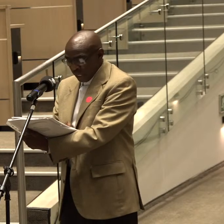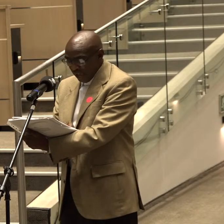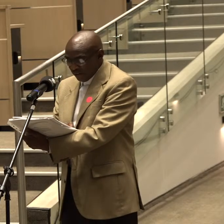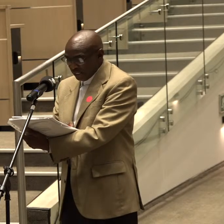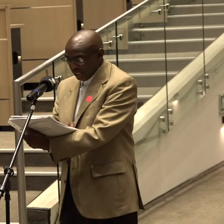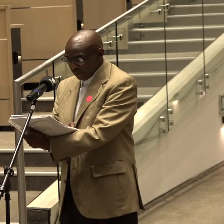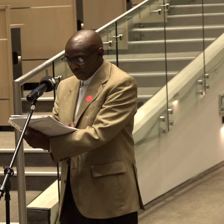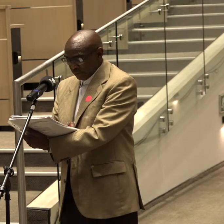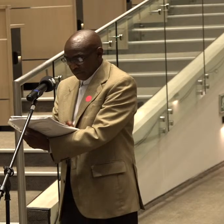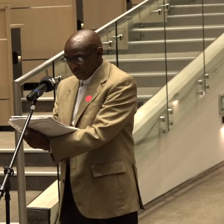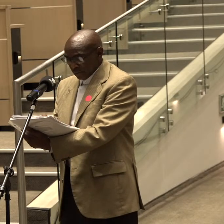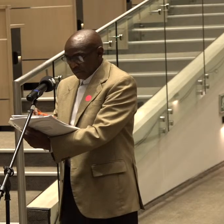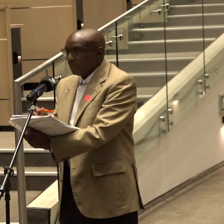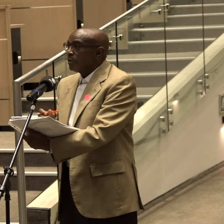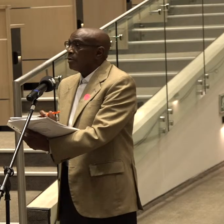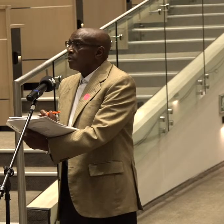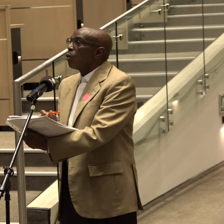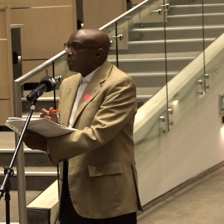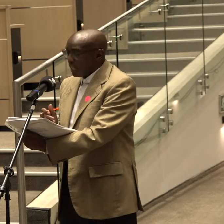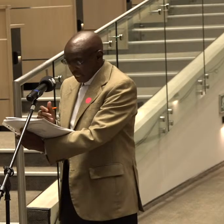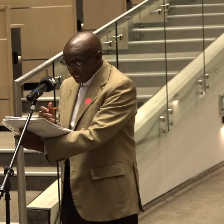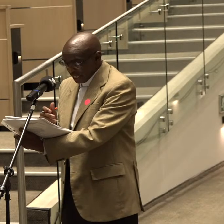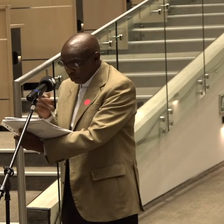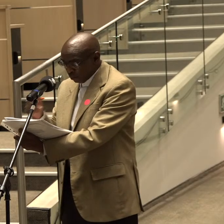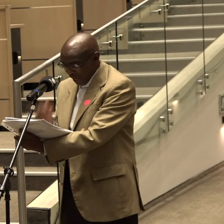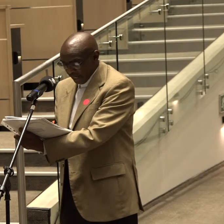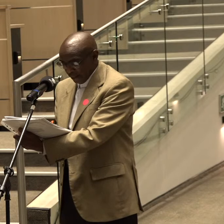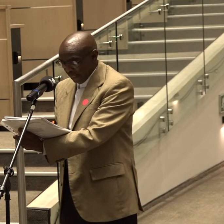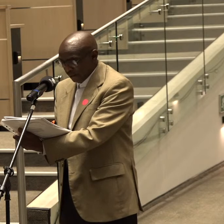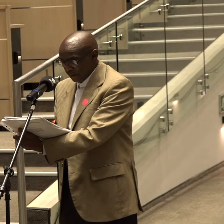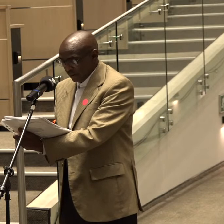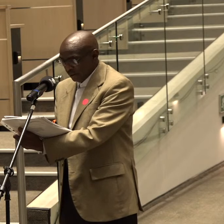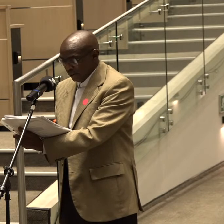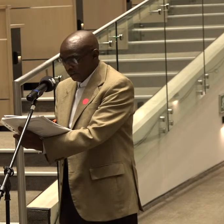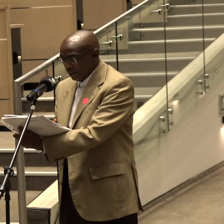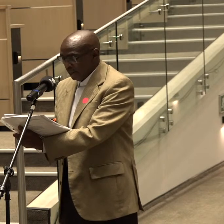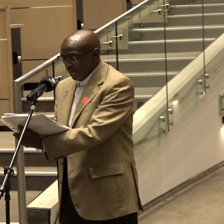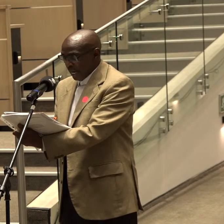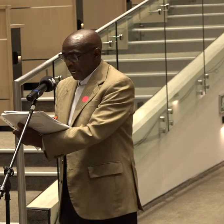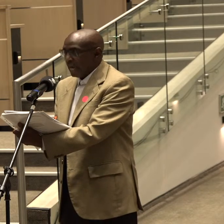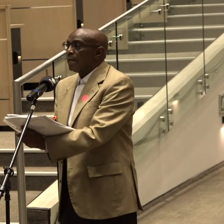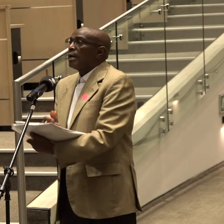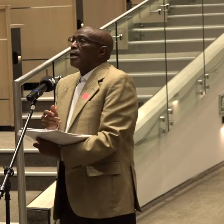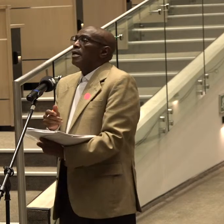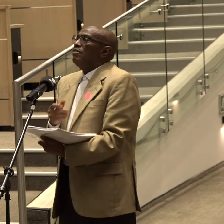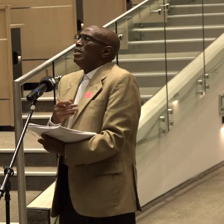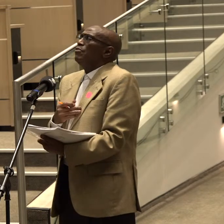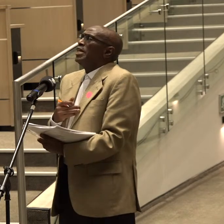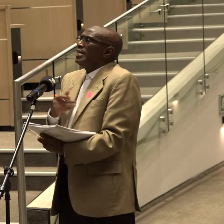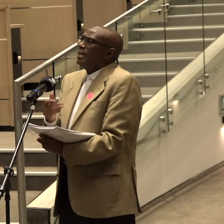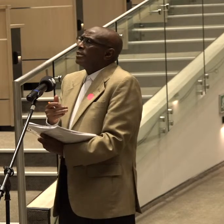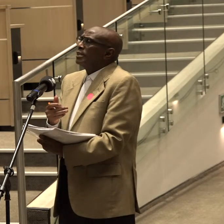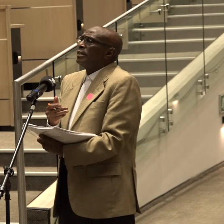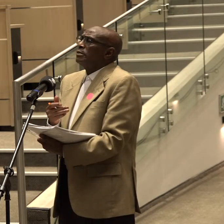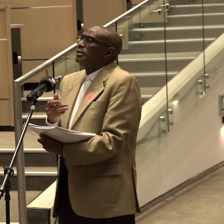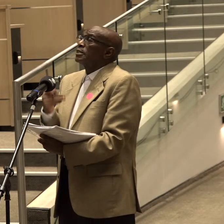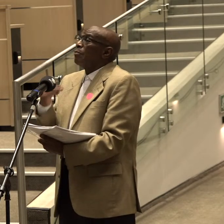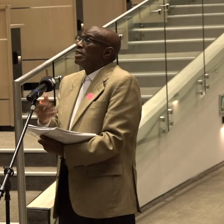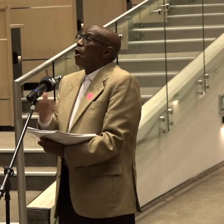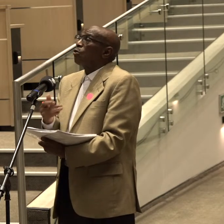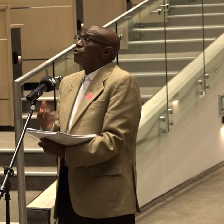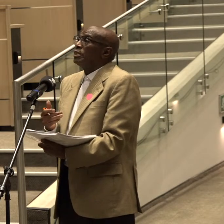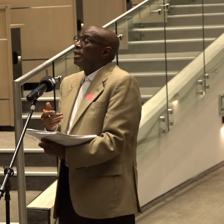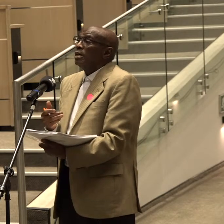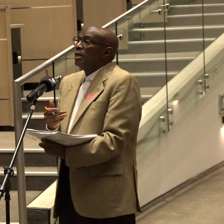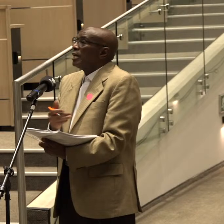we haven't got the report back even if they need